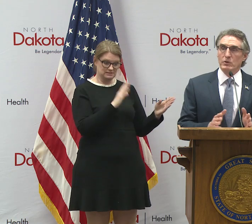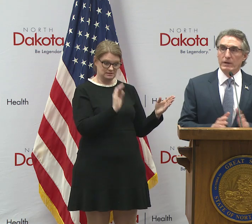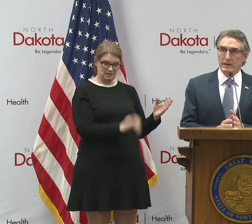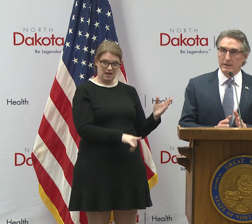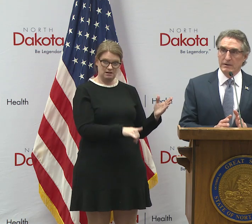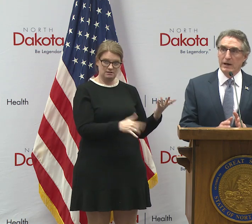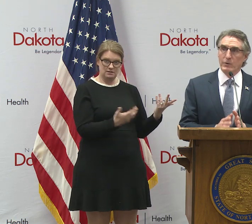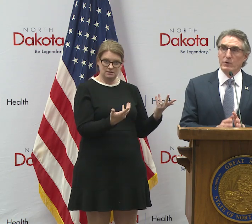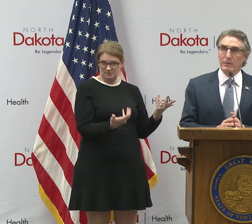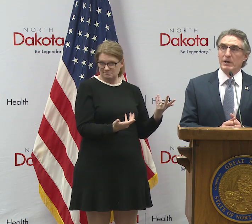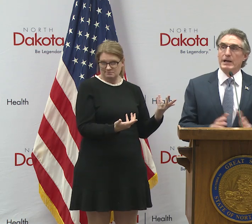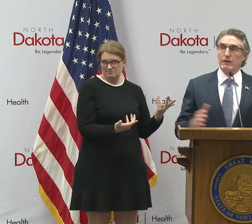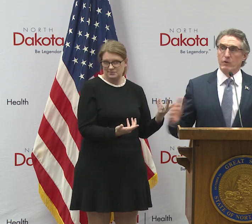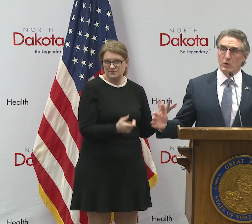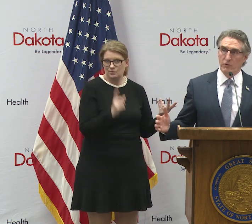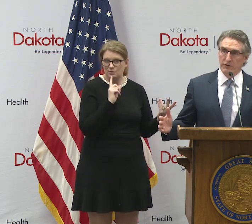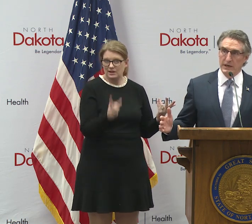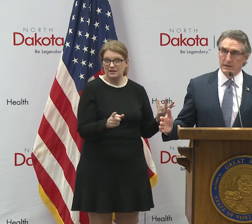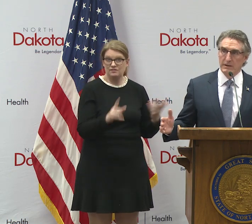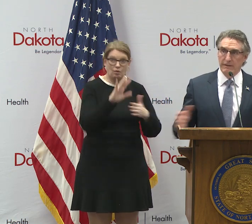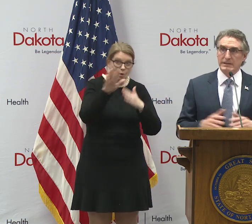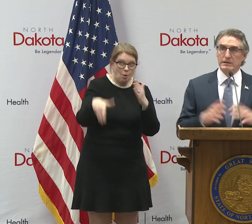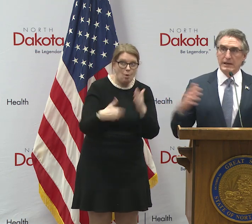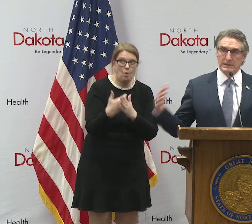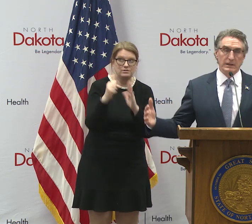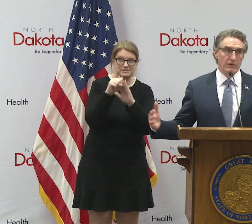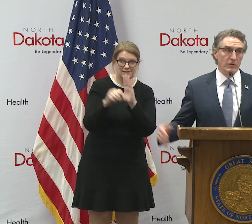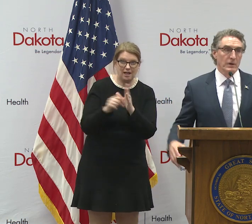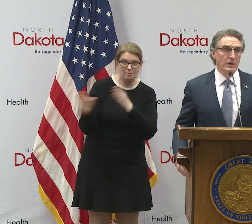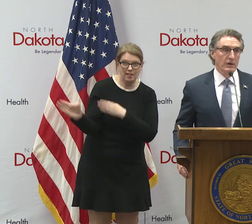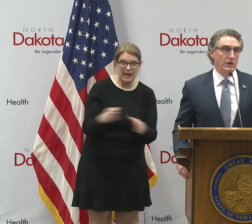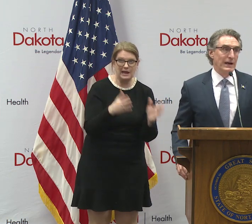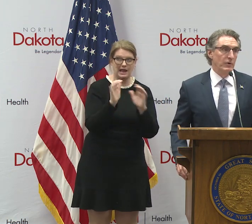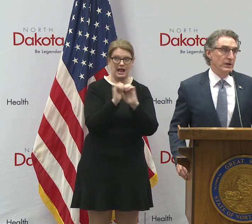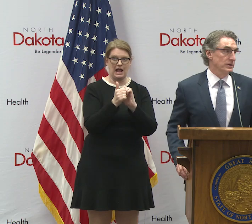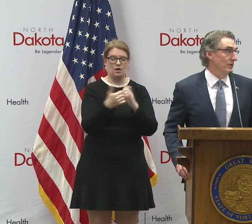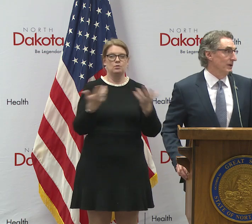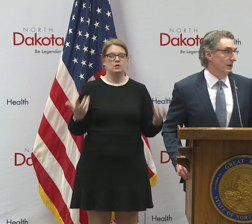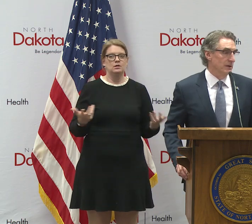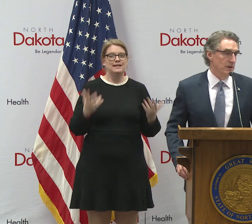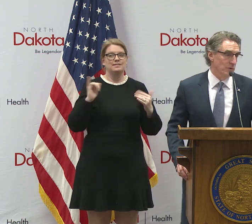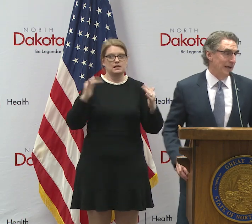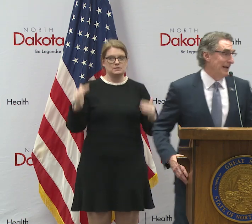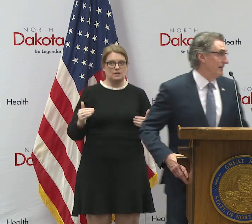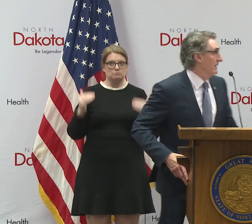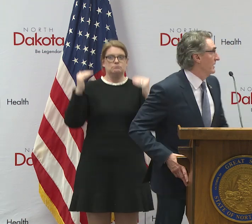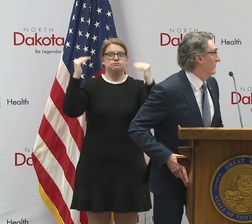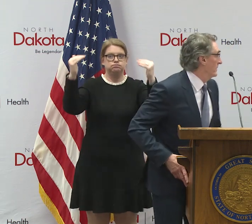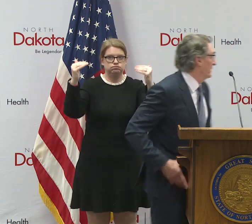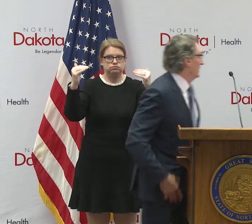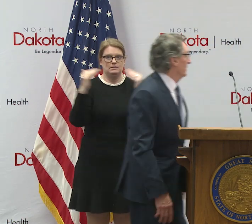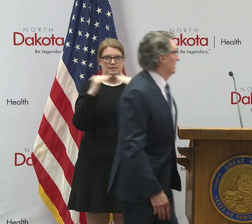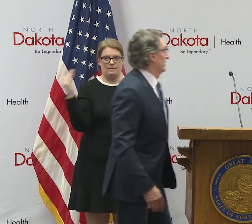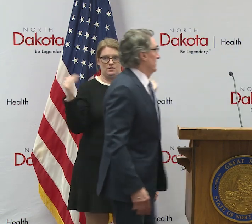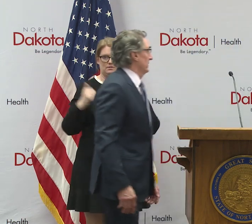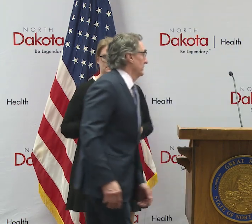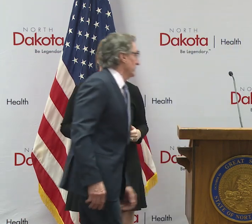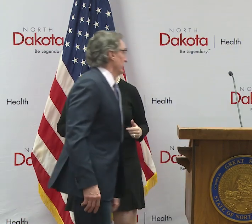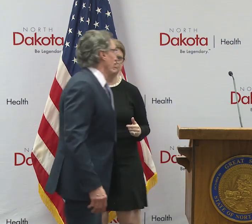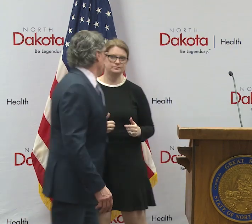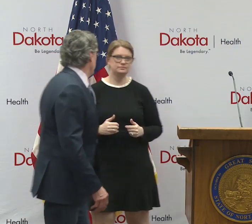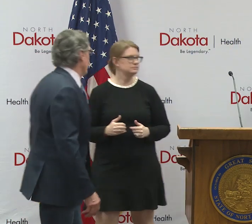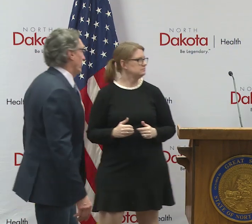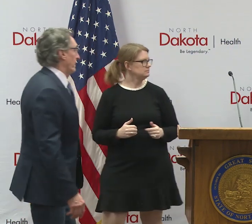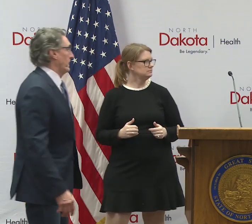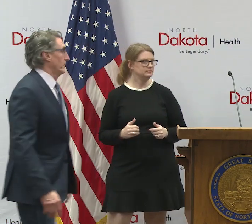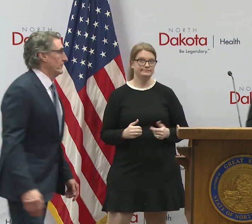how do we do that? How do we do that planning for the whole state? That's the next level of collaboration that we need. You guys want to add anything to that? Boy, you